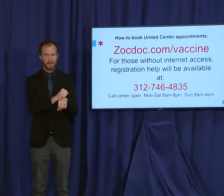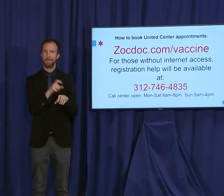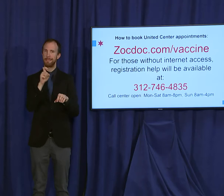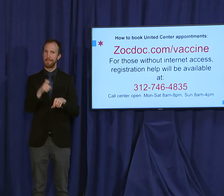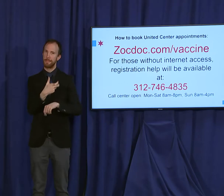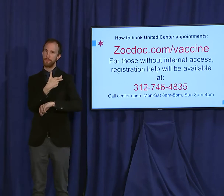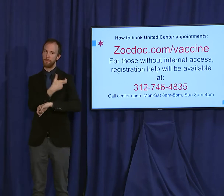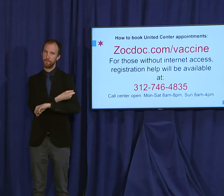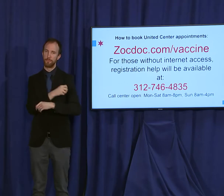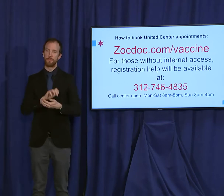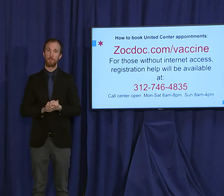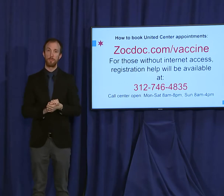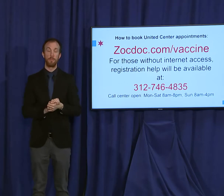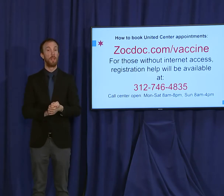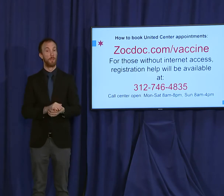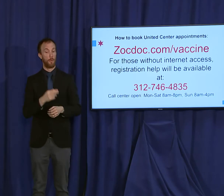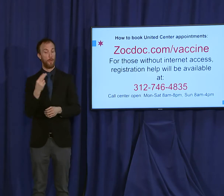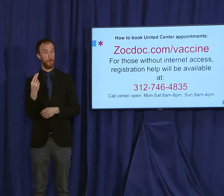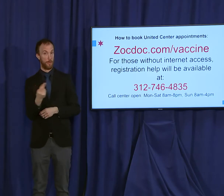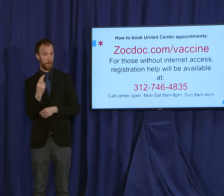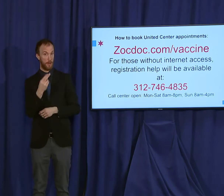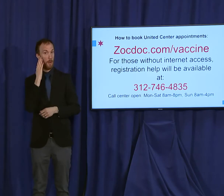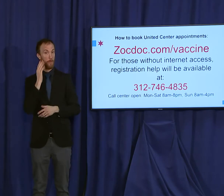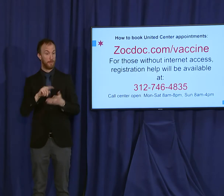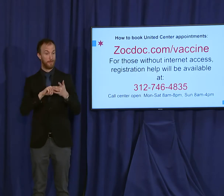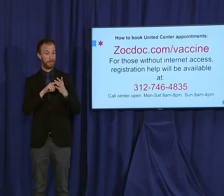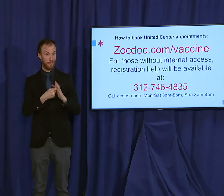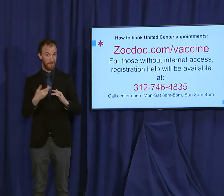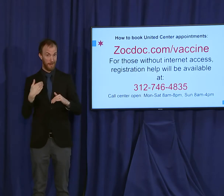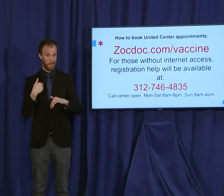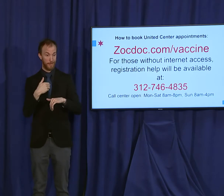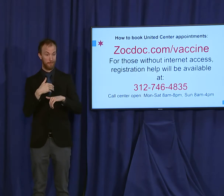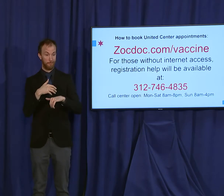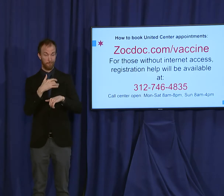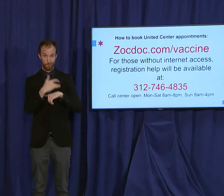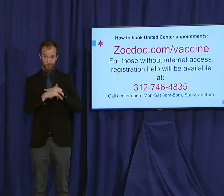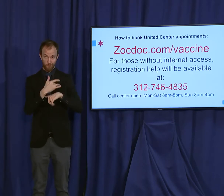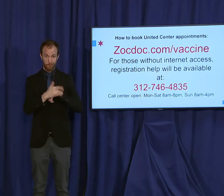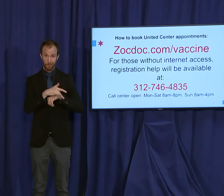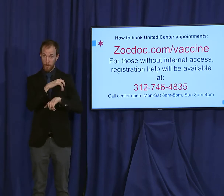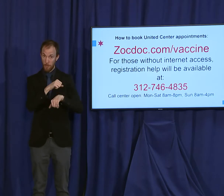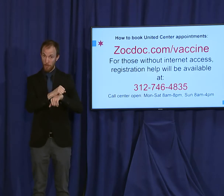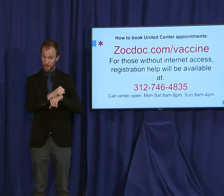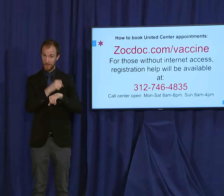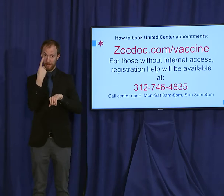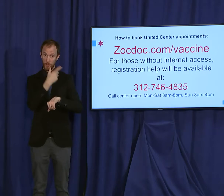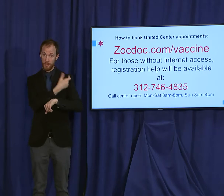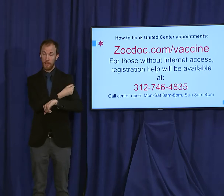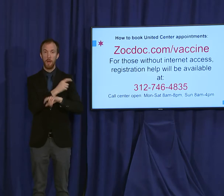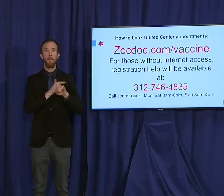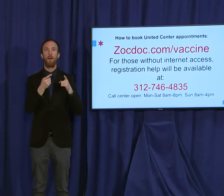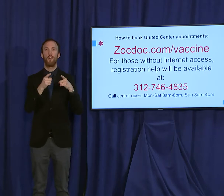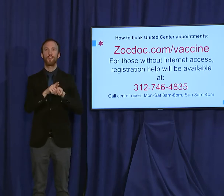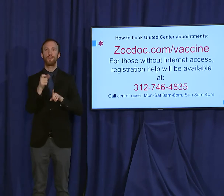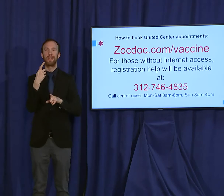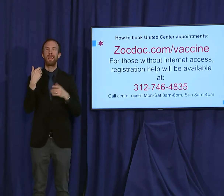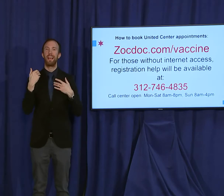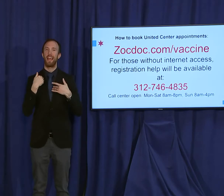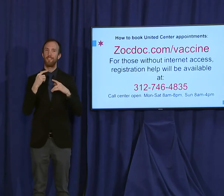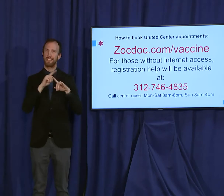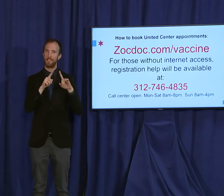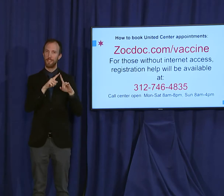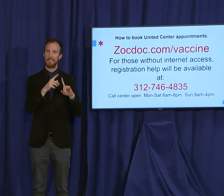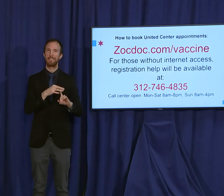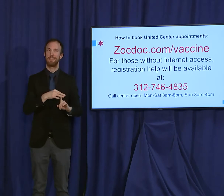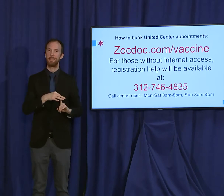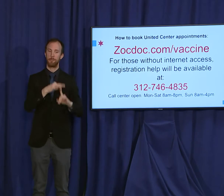to opening appointments for seniors this Thursday, the city will also host special vaccine events. Let me say that again.